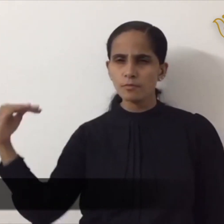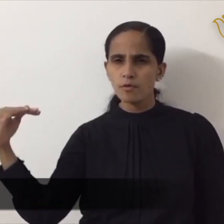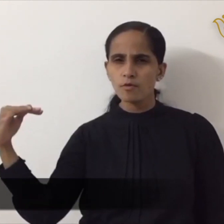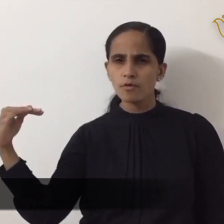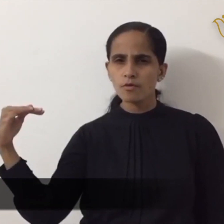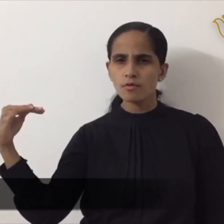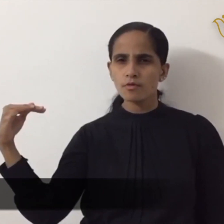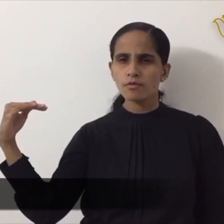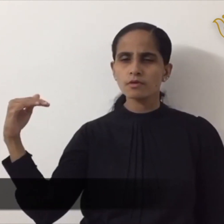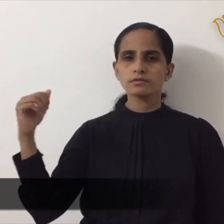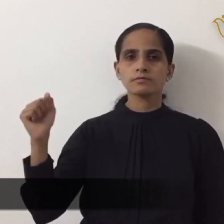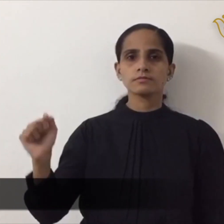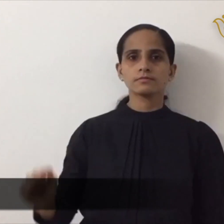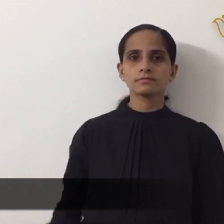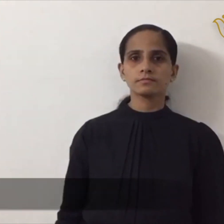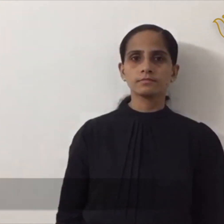Younger sister.